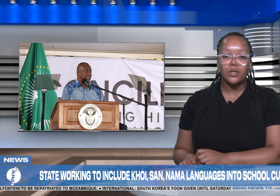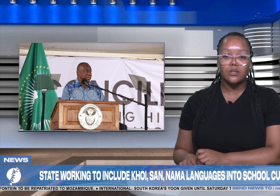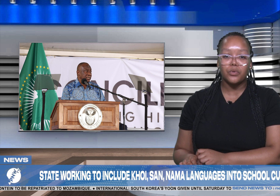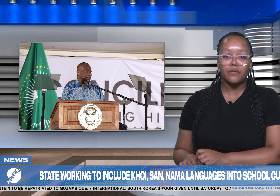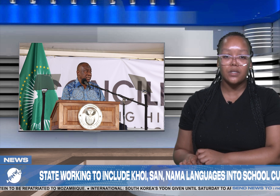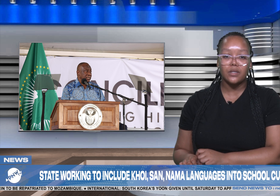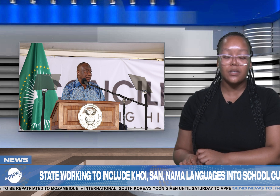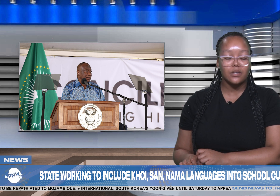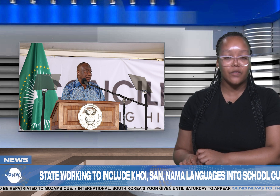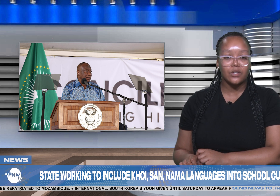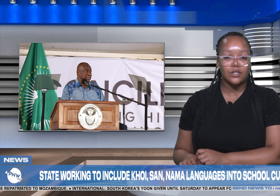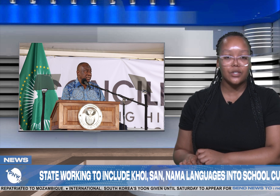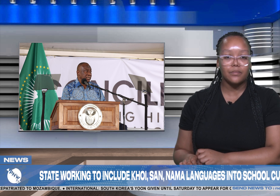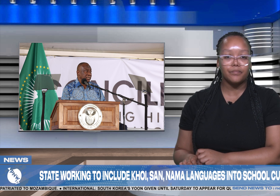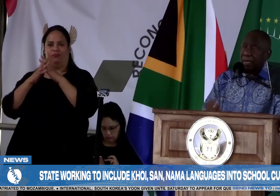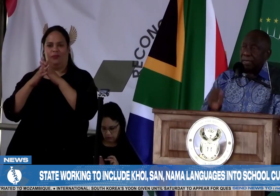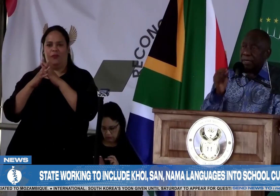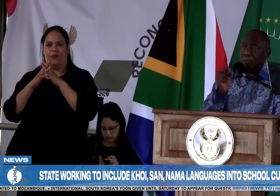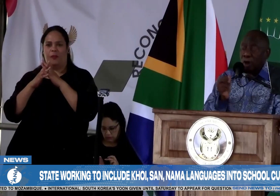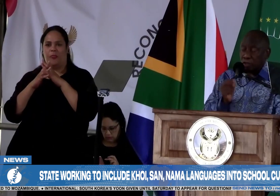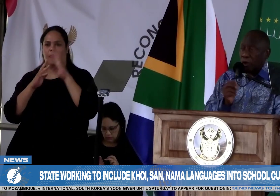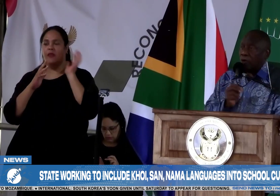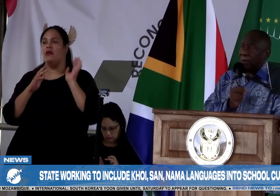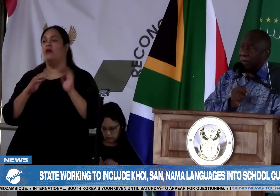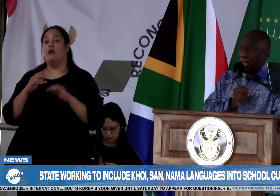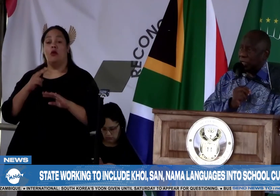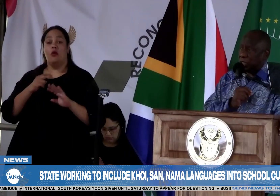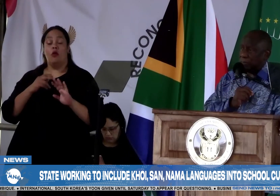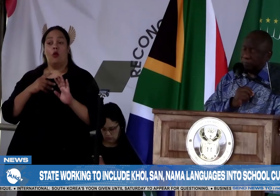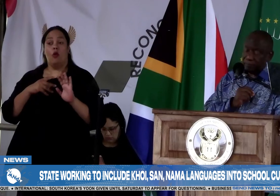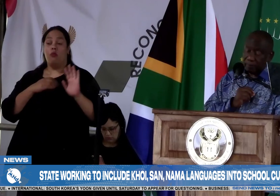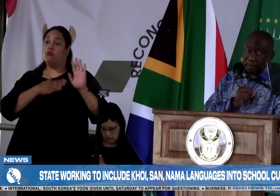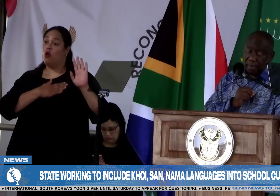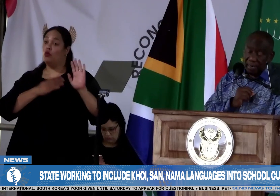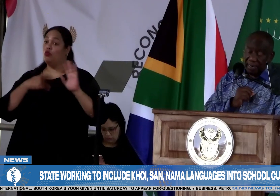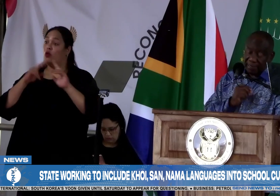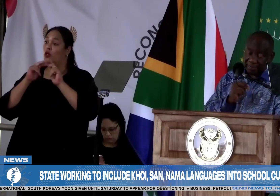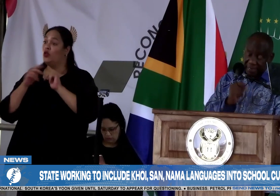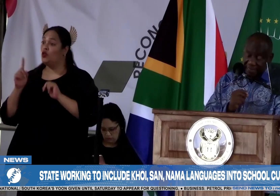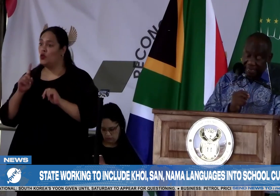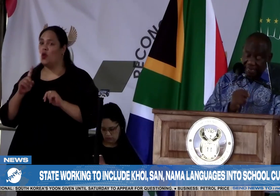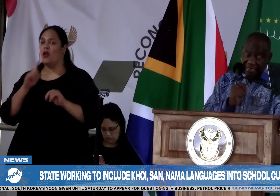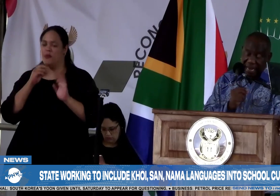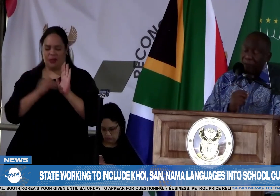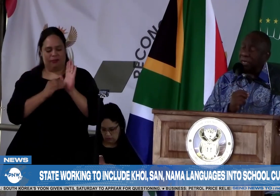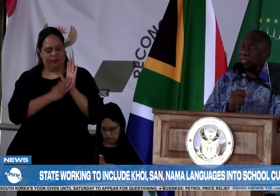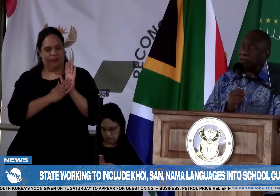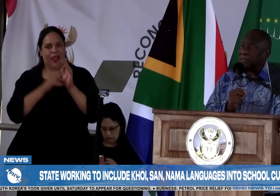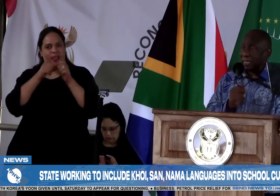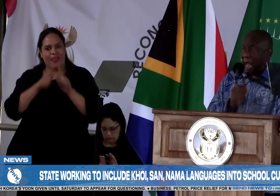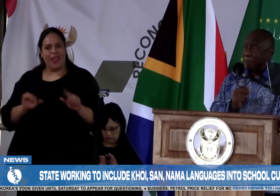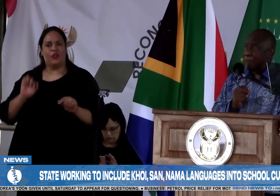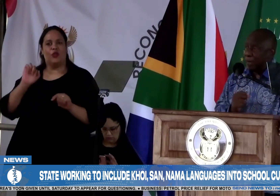were once previously disadvantaged. The motto of our nation is written in the language of